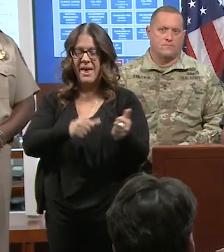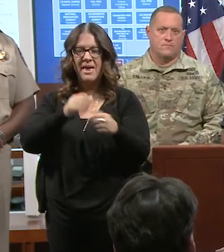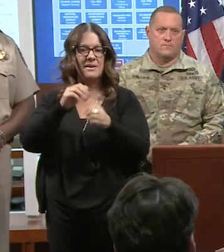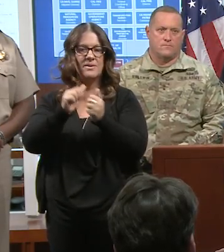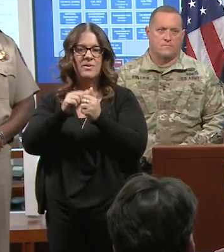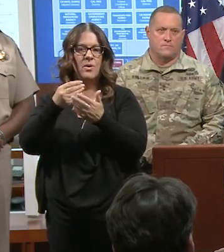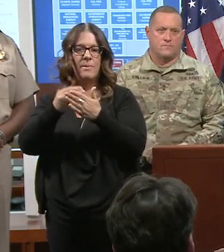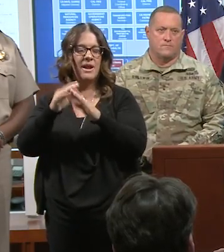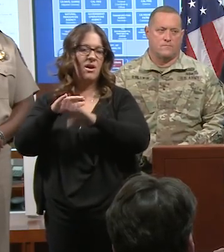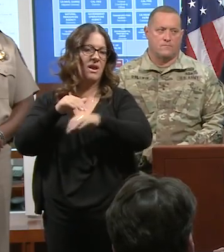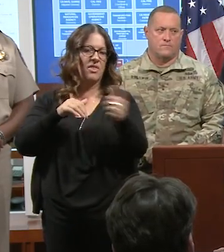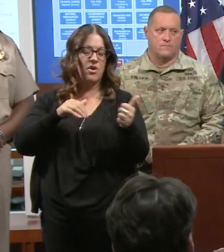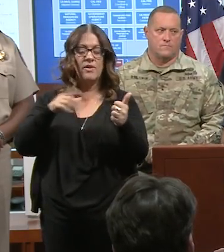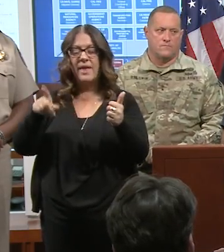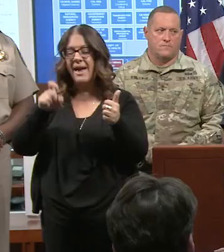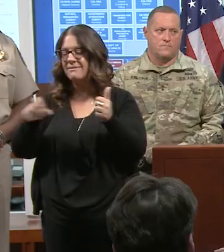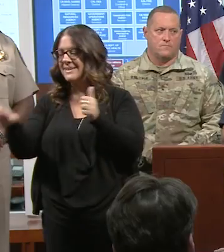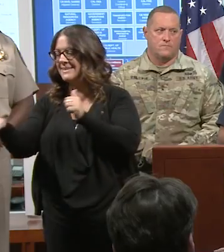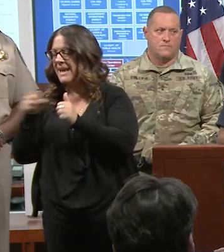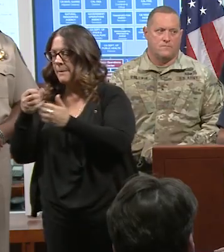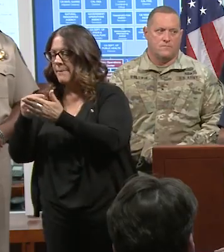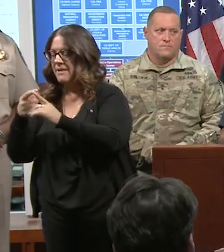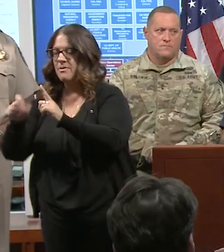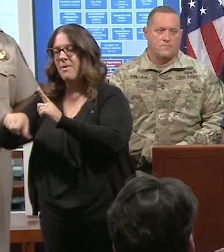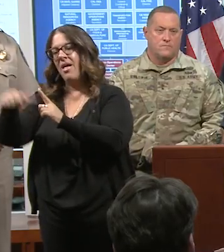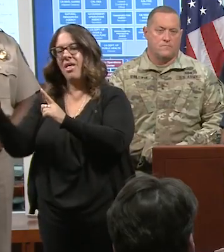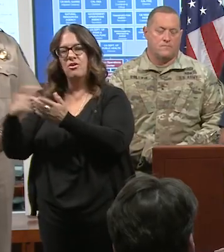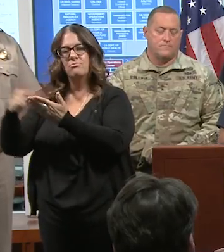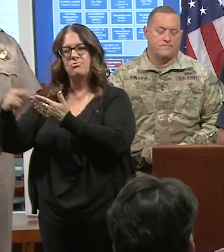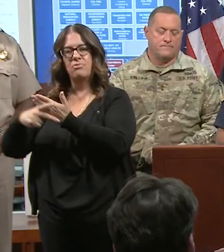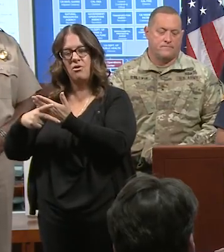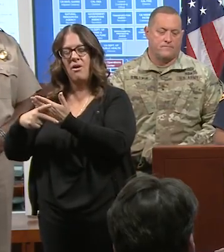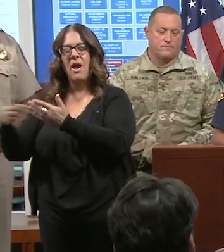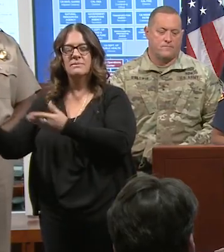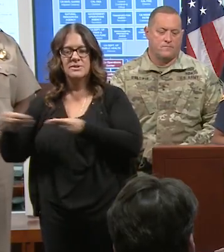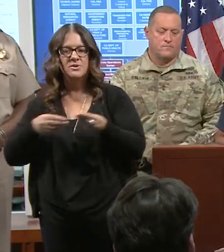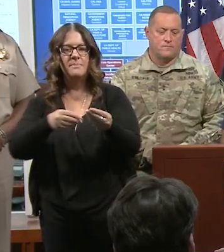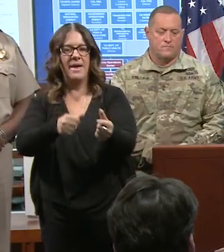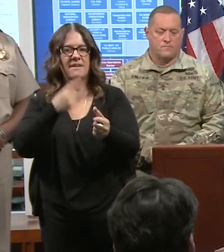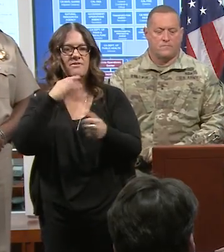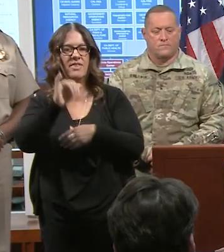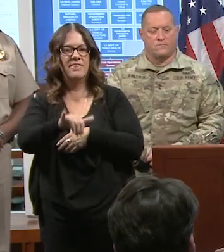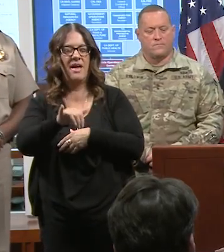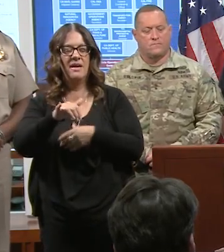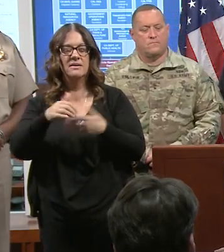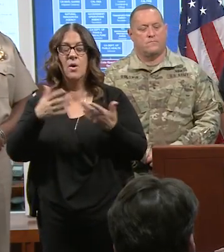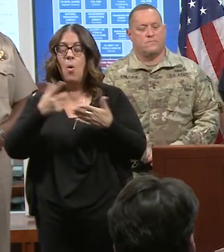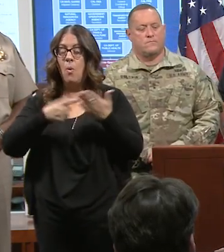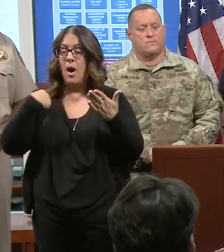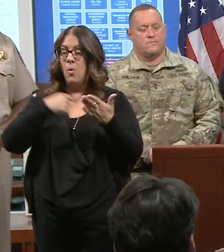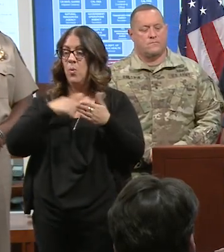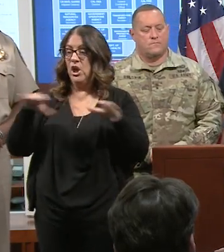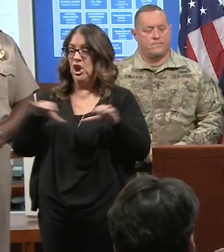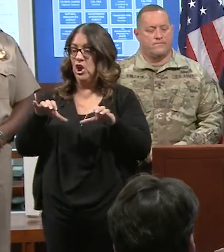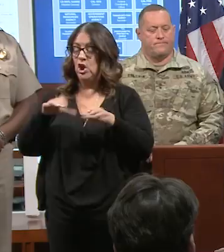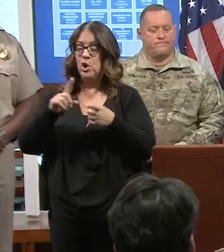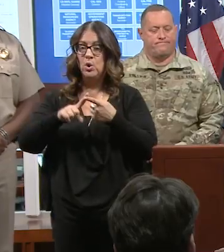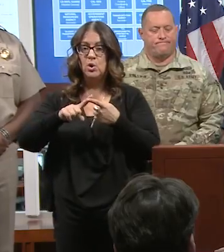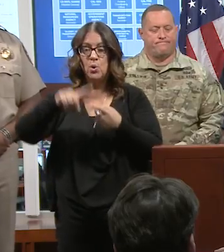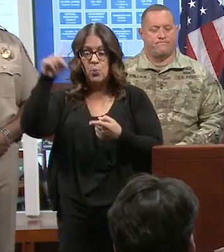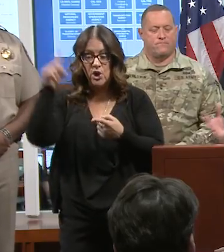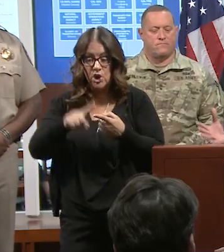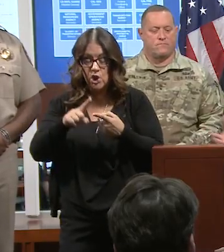their other programs, like fire prevention. All the work that we do to prevent catastrophic fires like this, to reduce fuel loading,